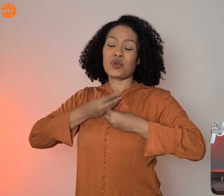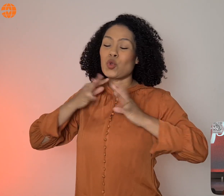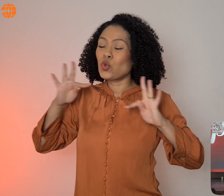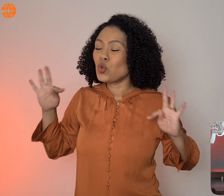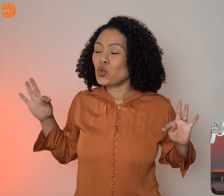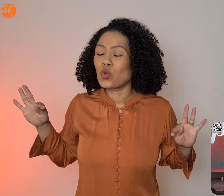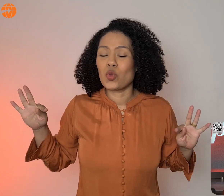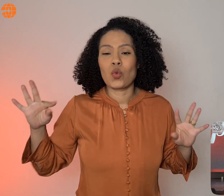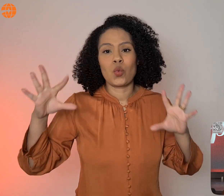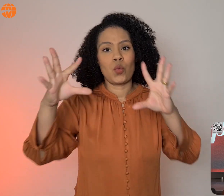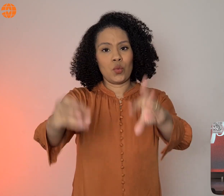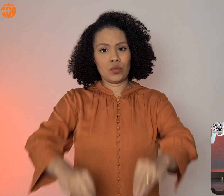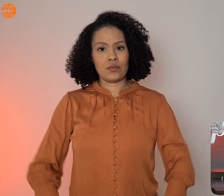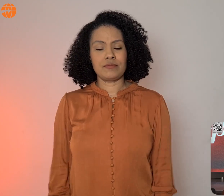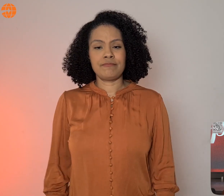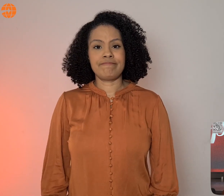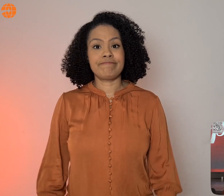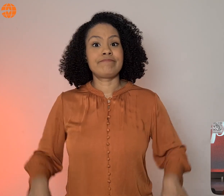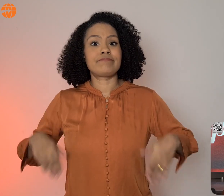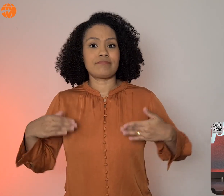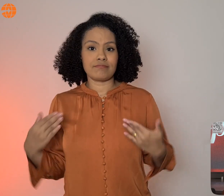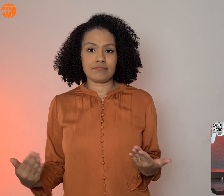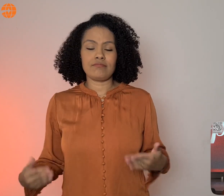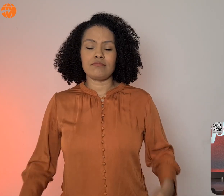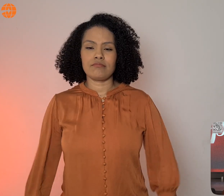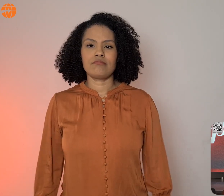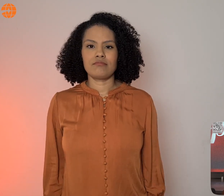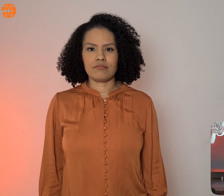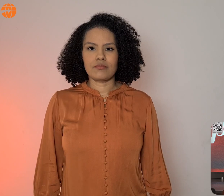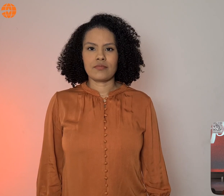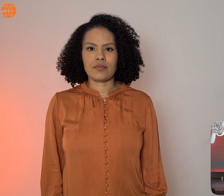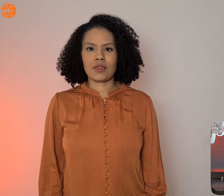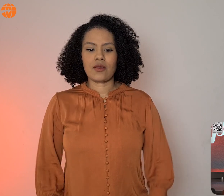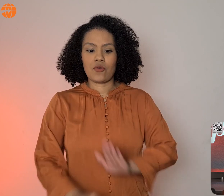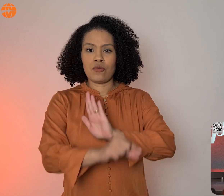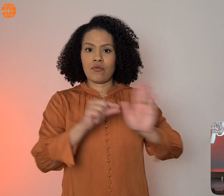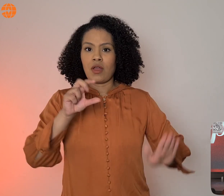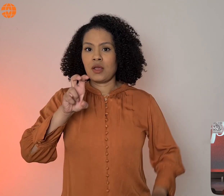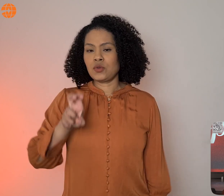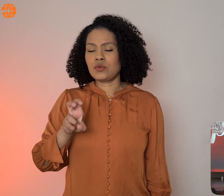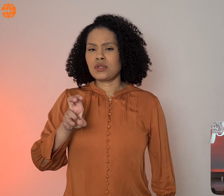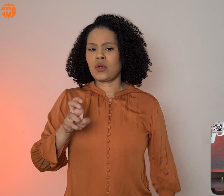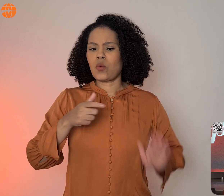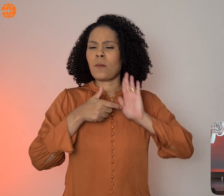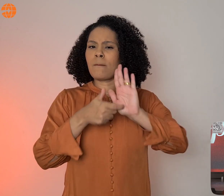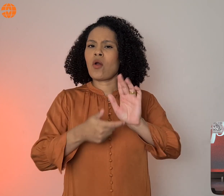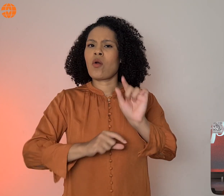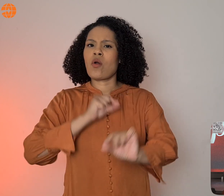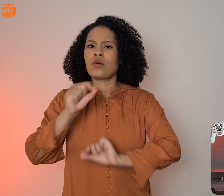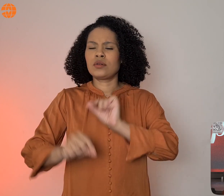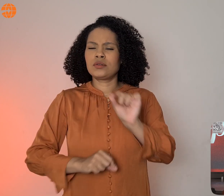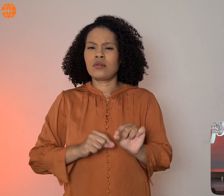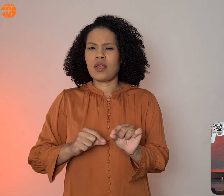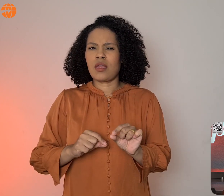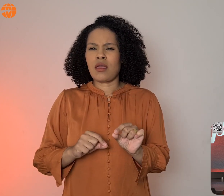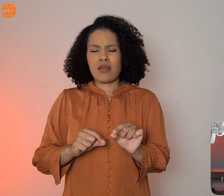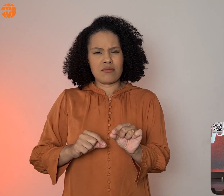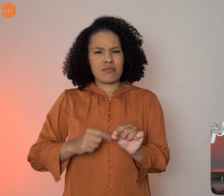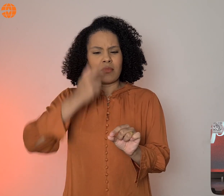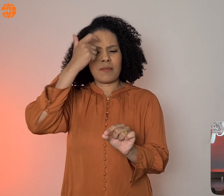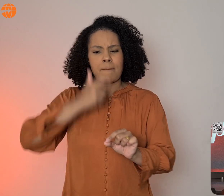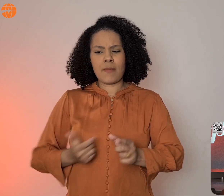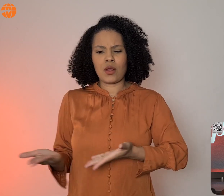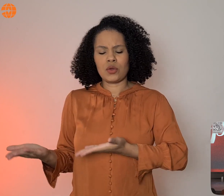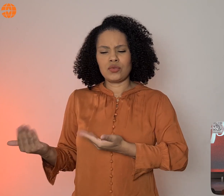continues, it says, so that your youth is renewed like the eagles. E o verso 5 nos lembra que a